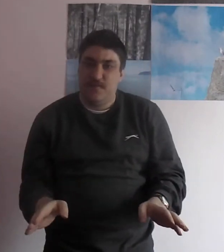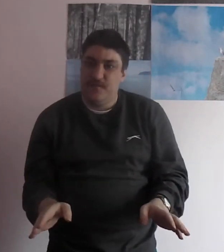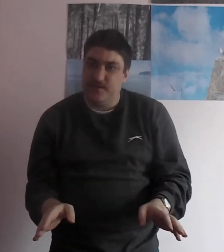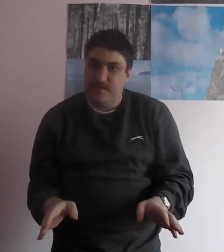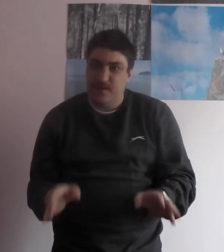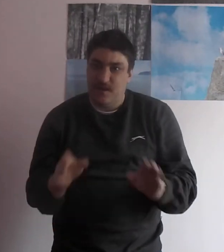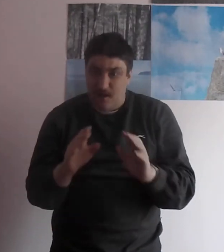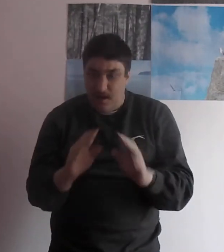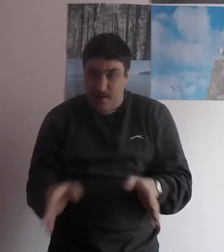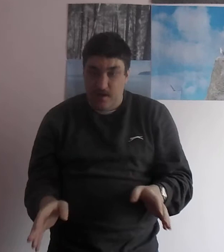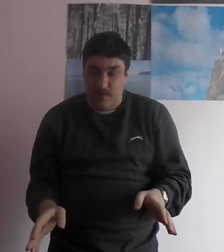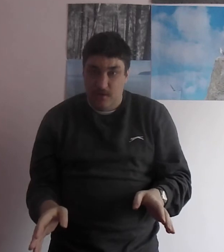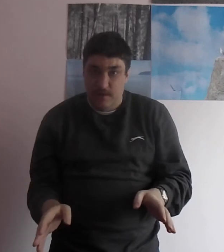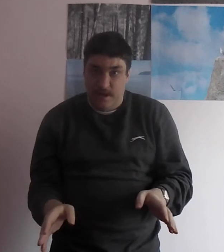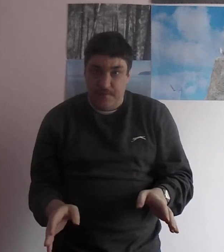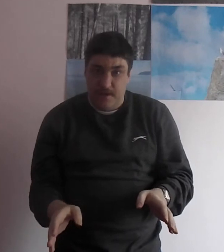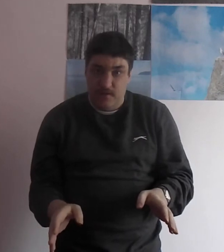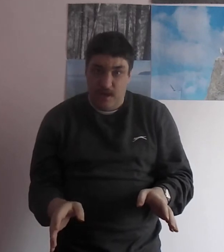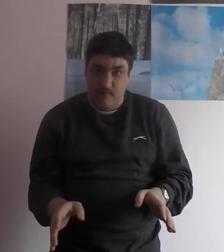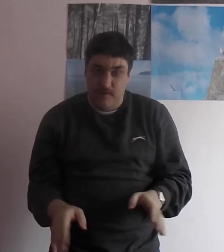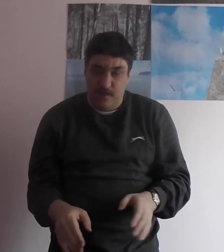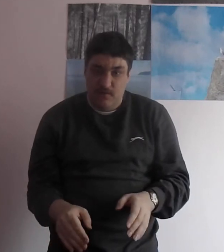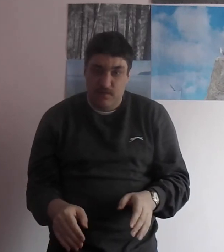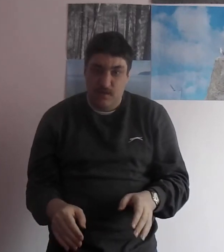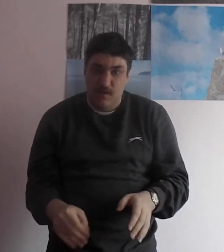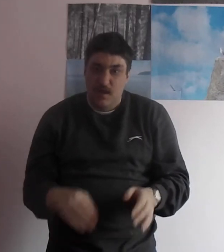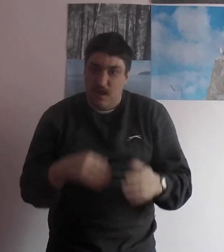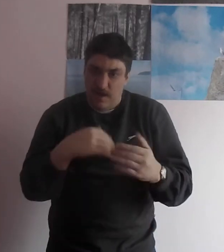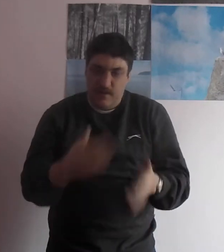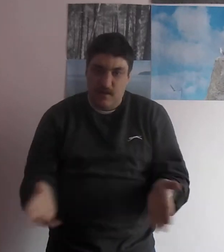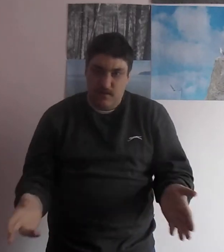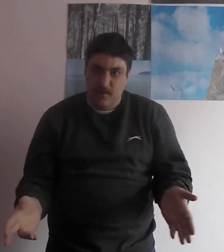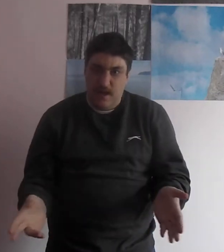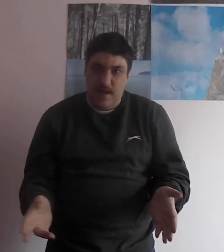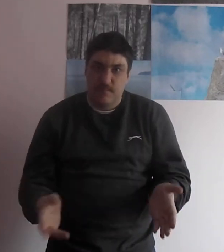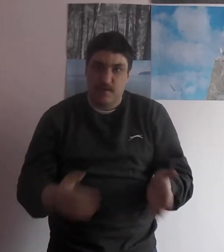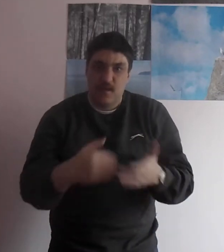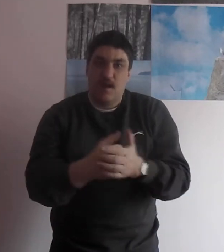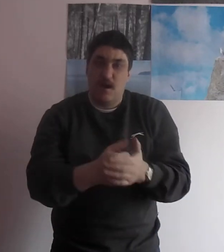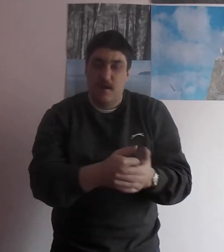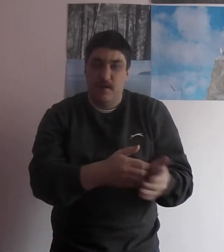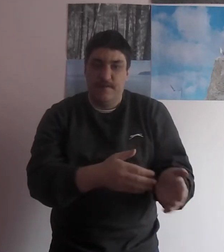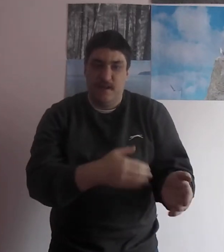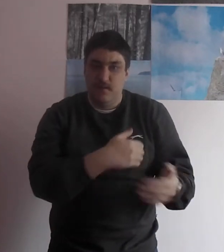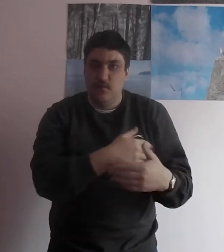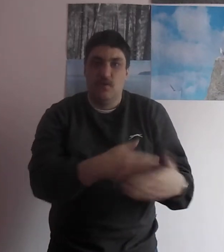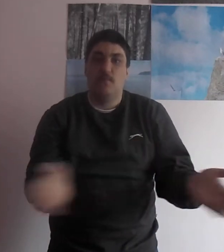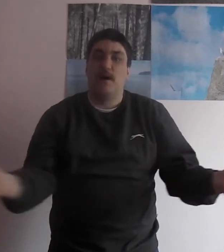different. I know normally I bring you game reviews. I take two games and tell you all about them,